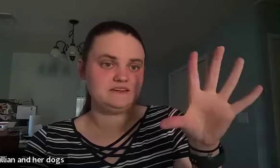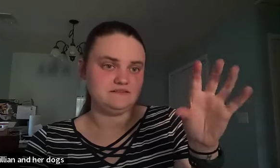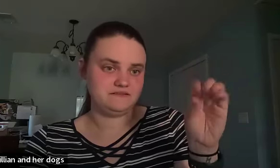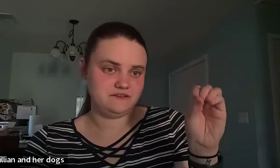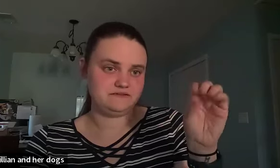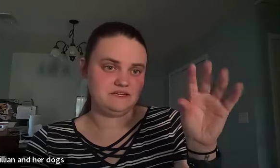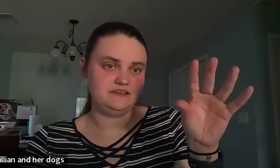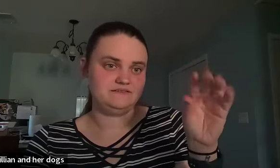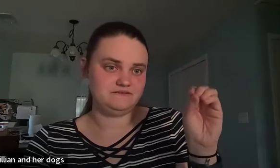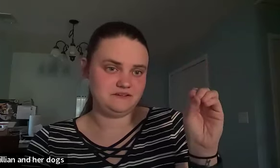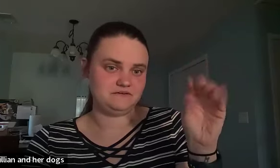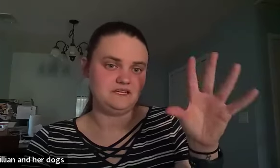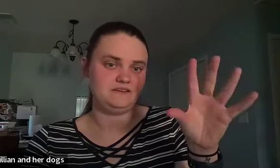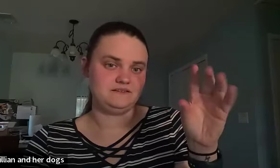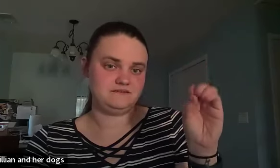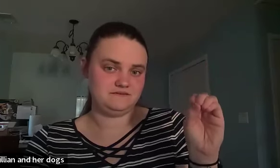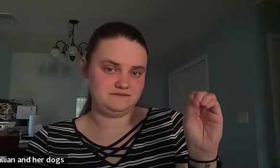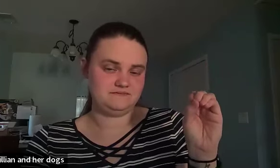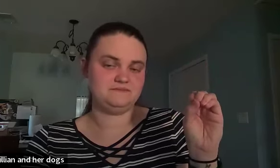50, 50, 50.